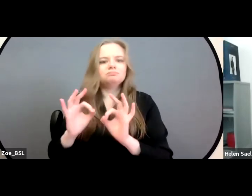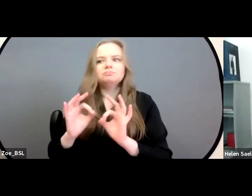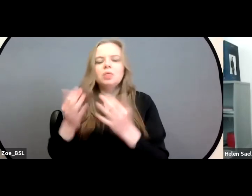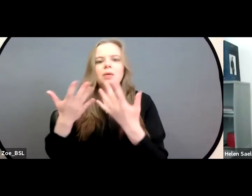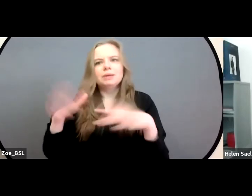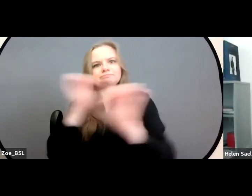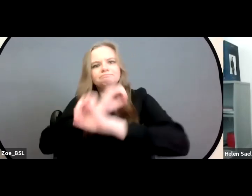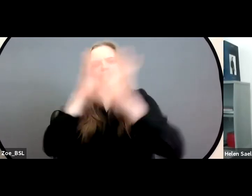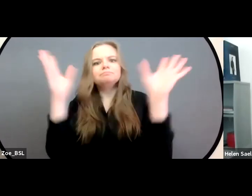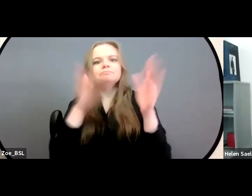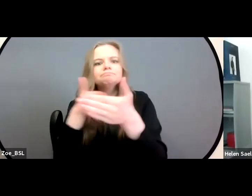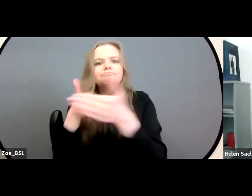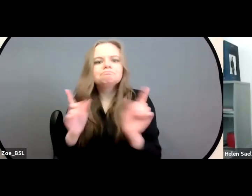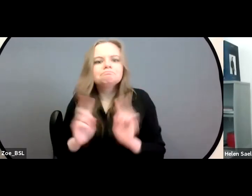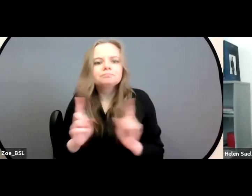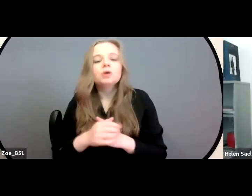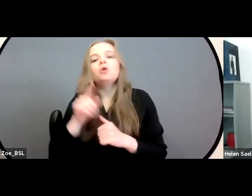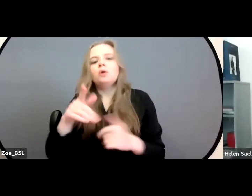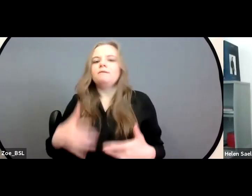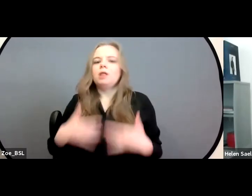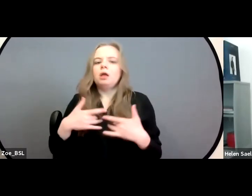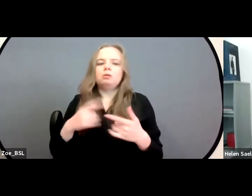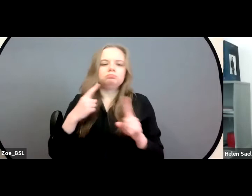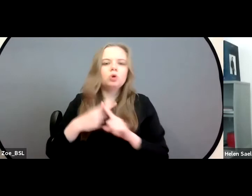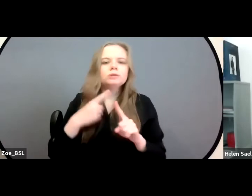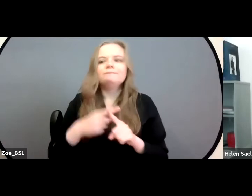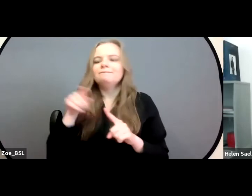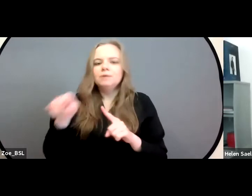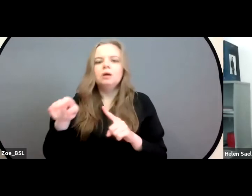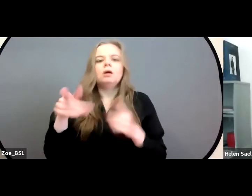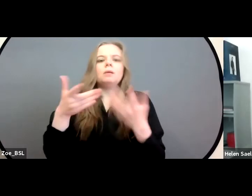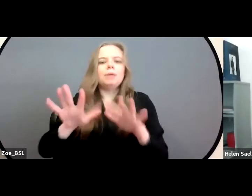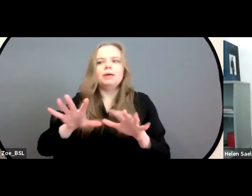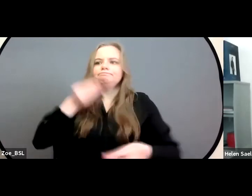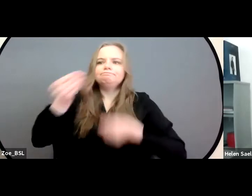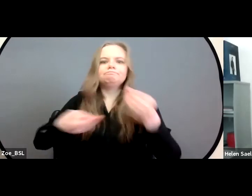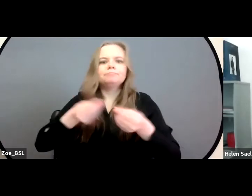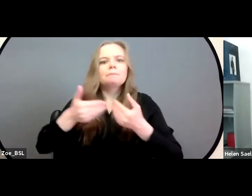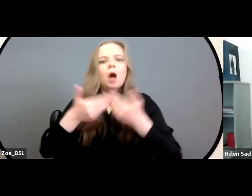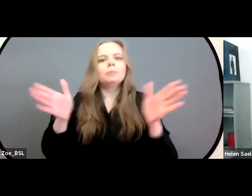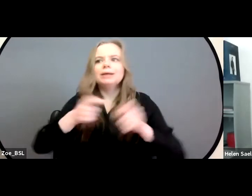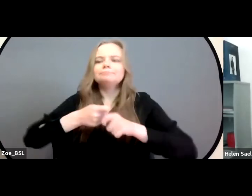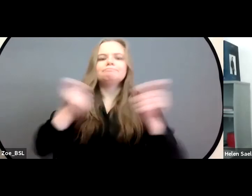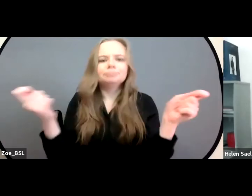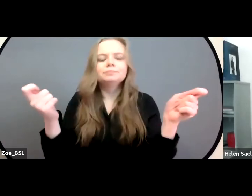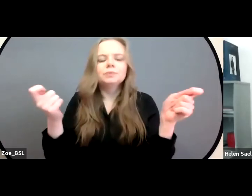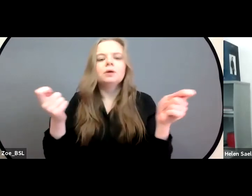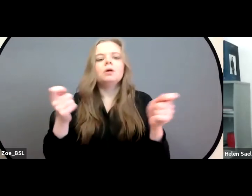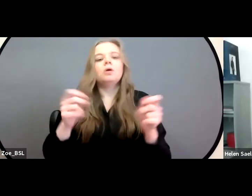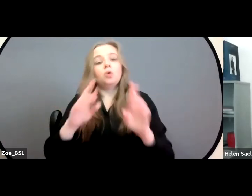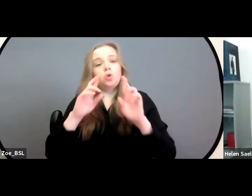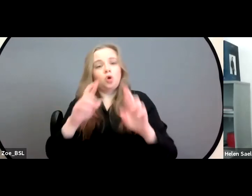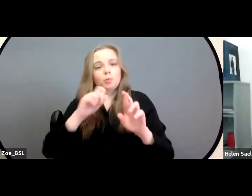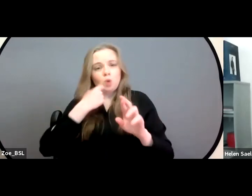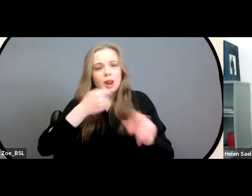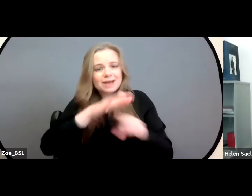really glad that those stories are now in the public, and not only do we hope that they influence